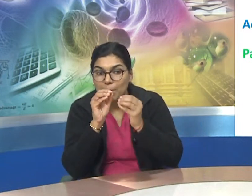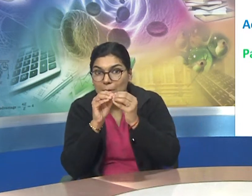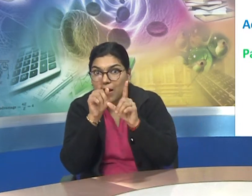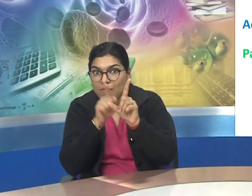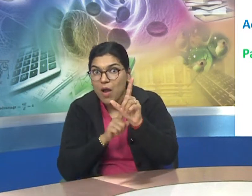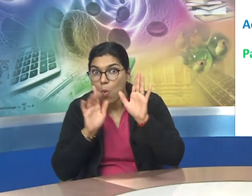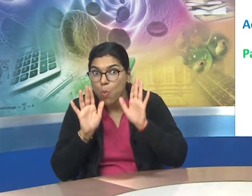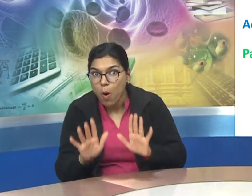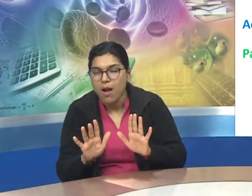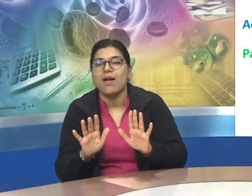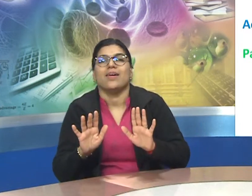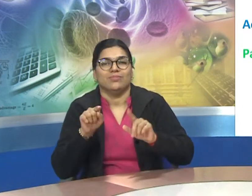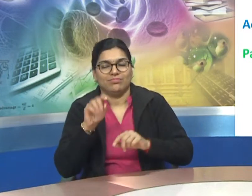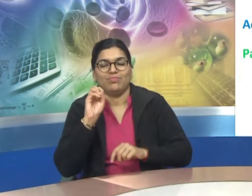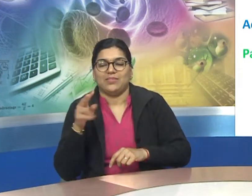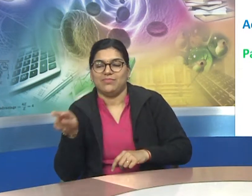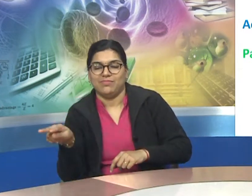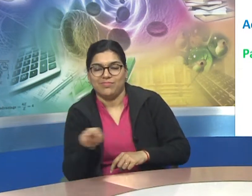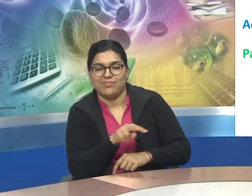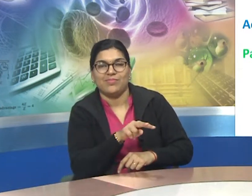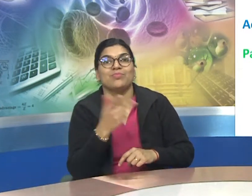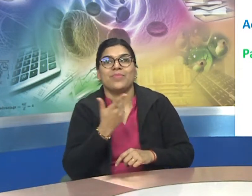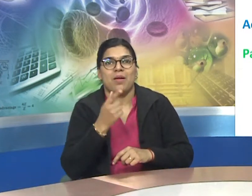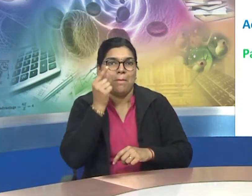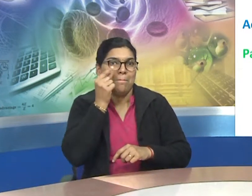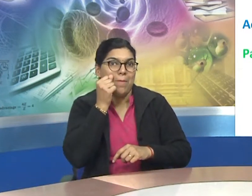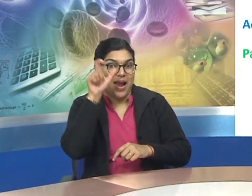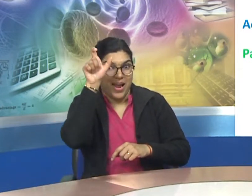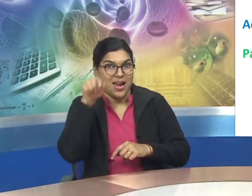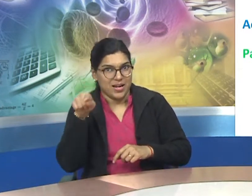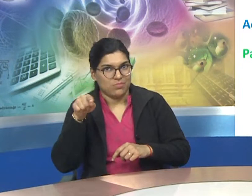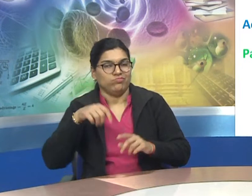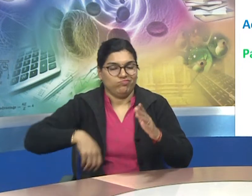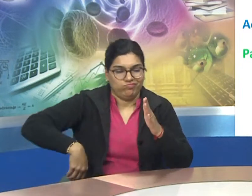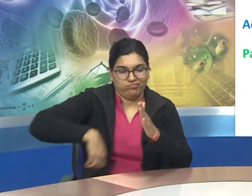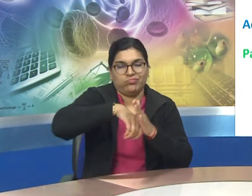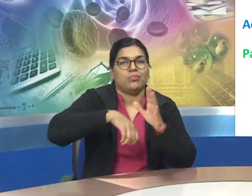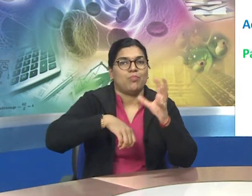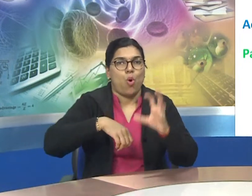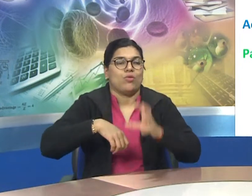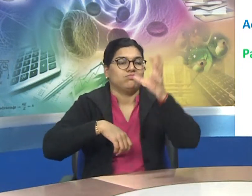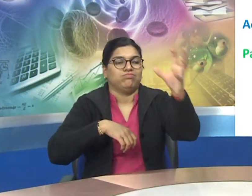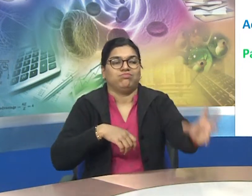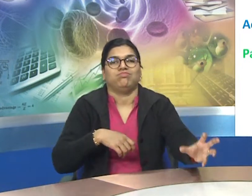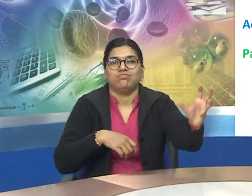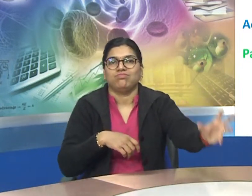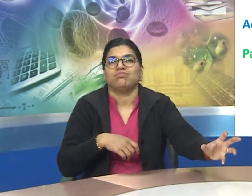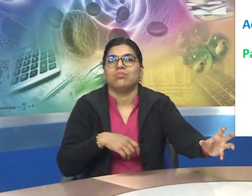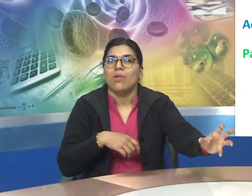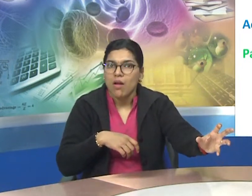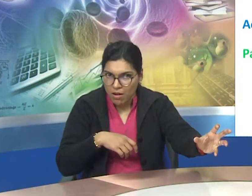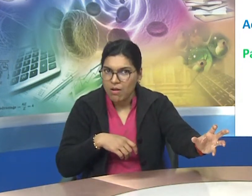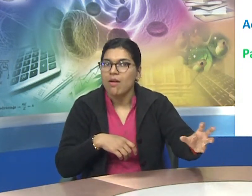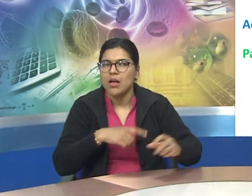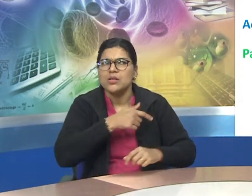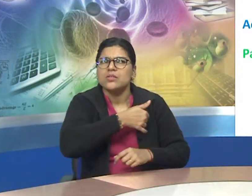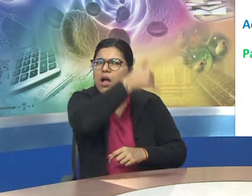Now you yourself can see the subject and the objects are already being interchanged